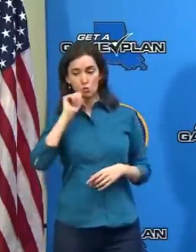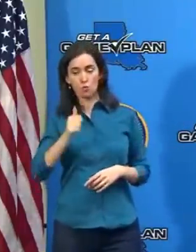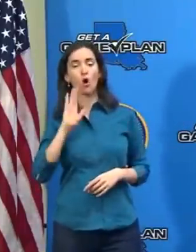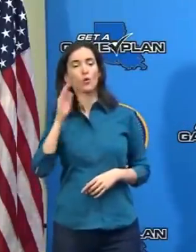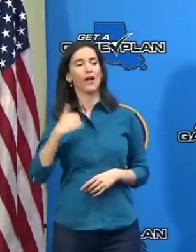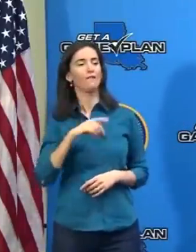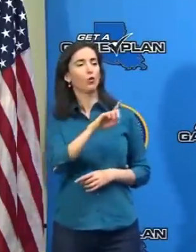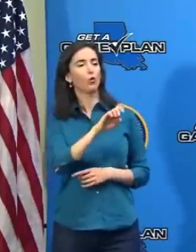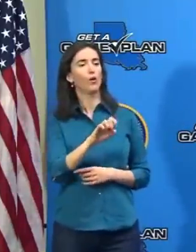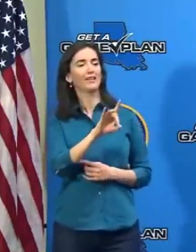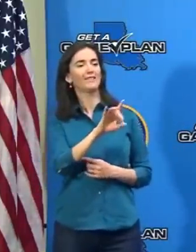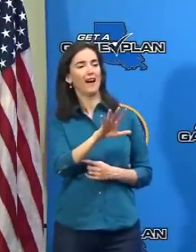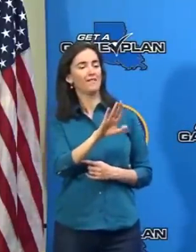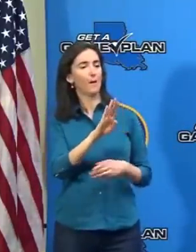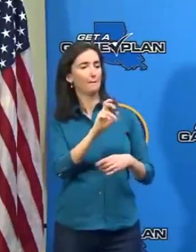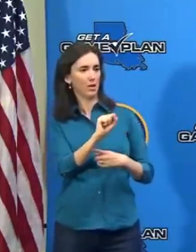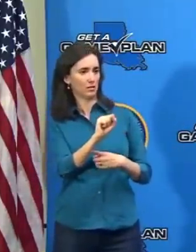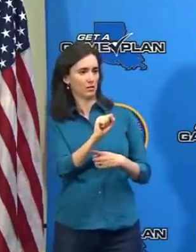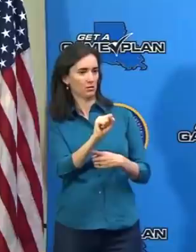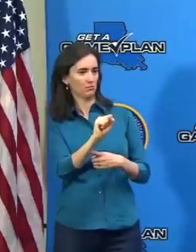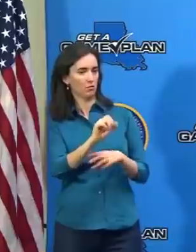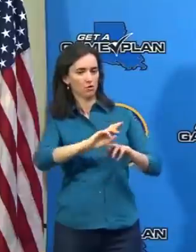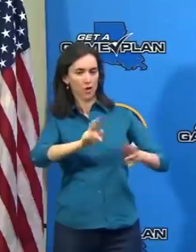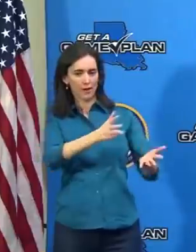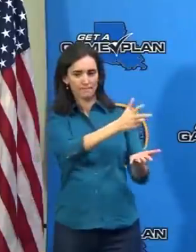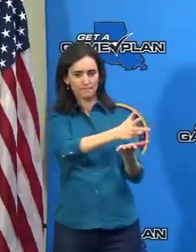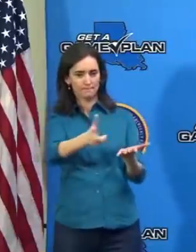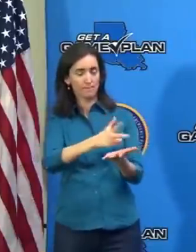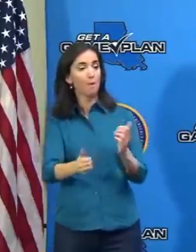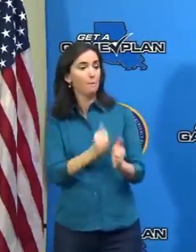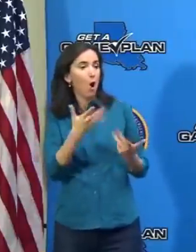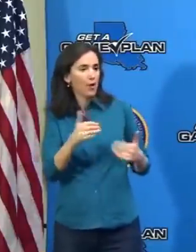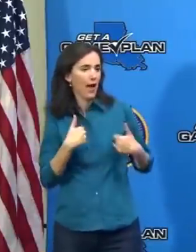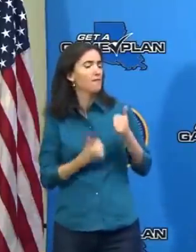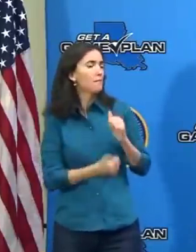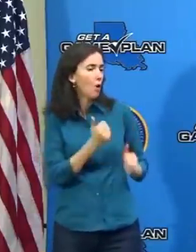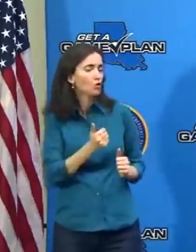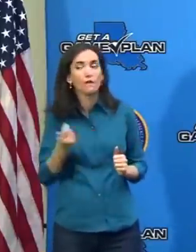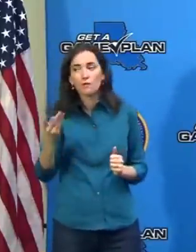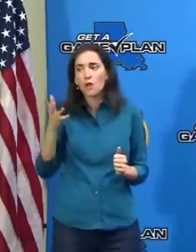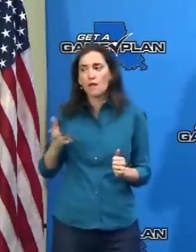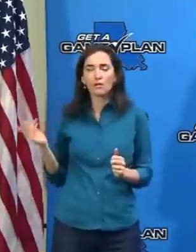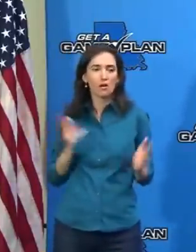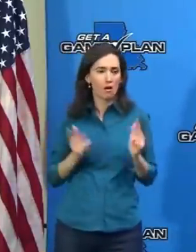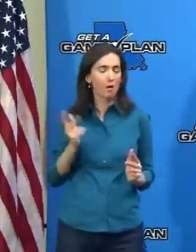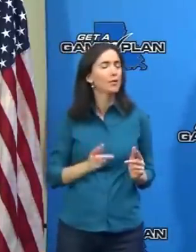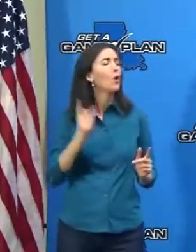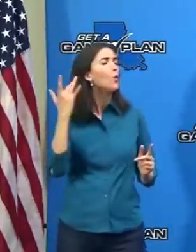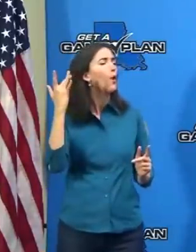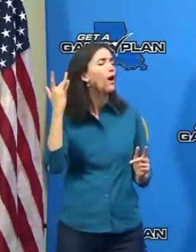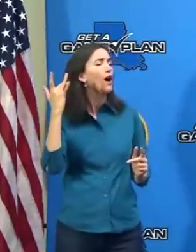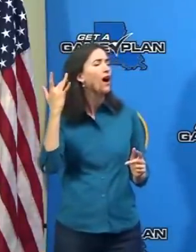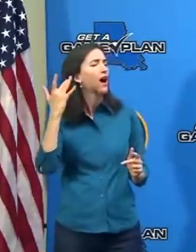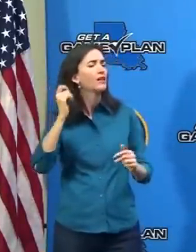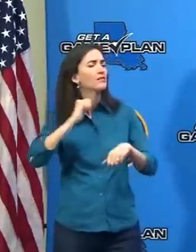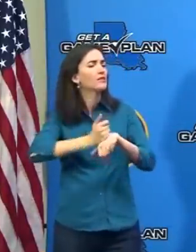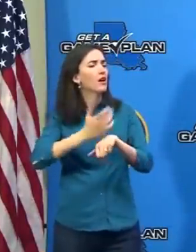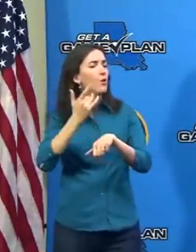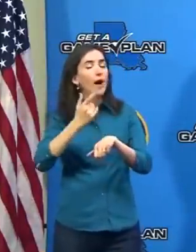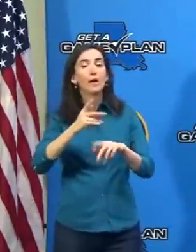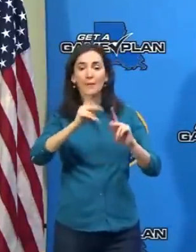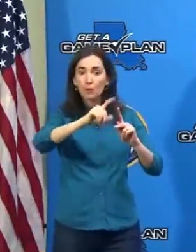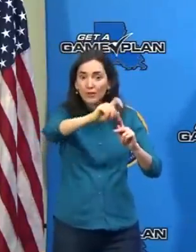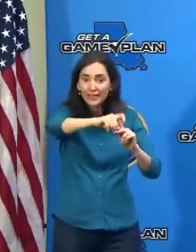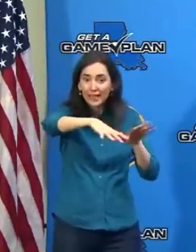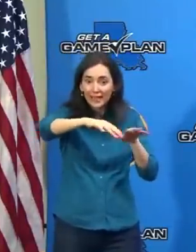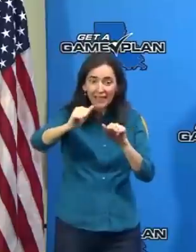the vast majority of them are on hand now, is so that we can move people as needed. And so when